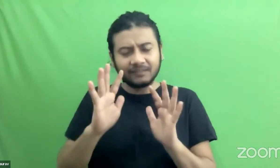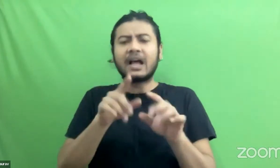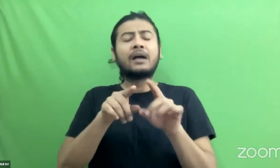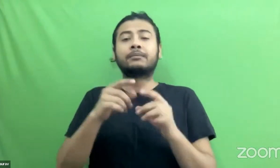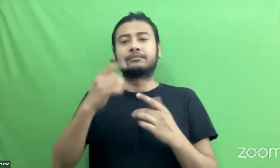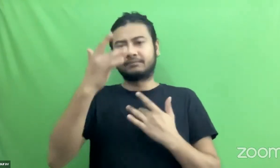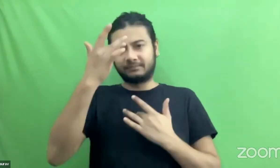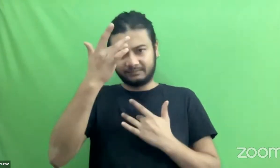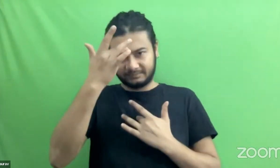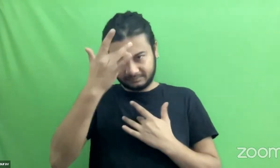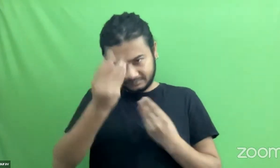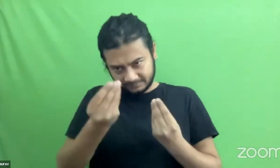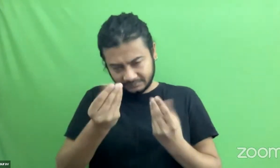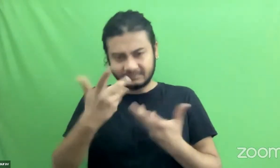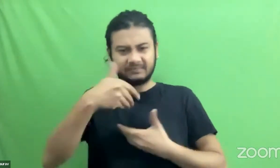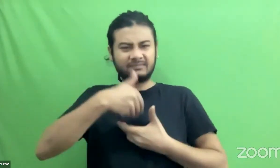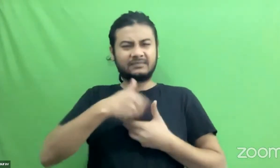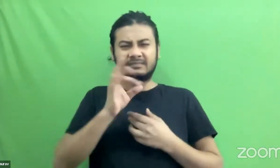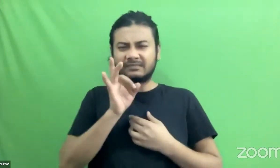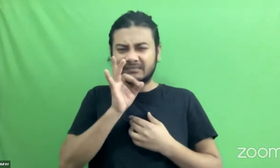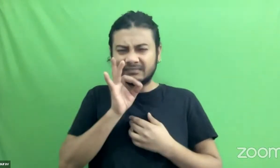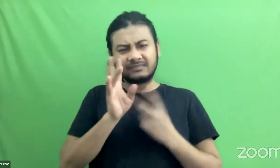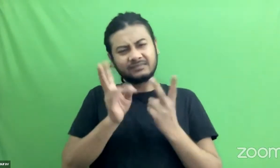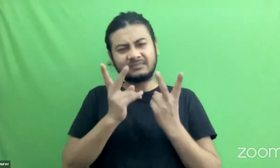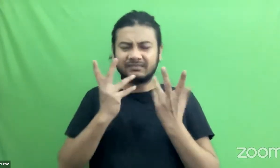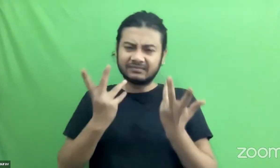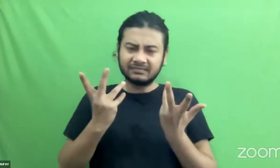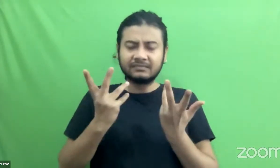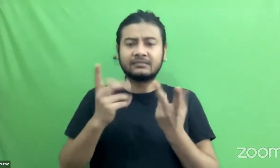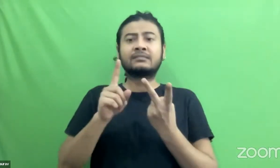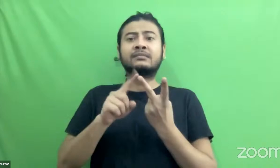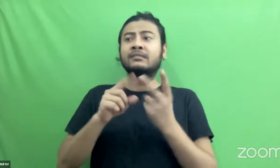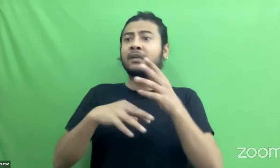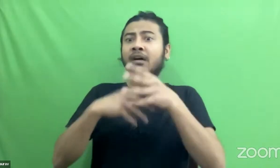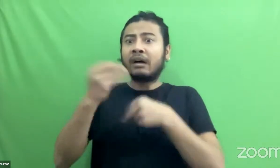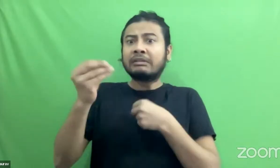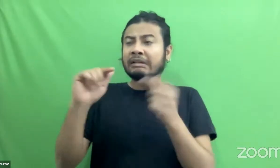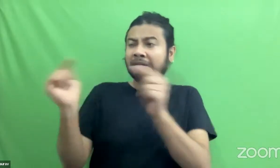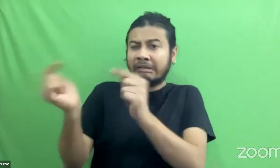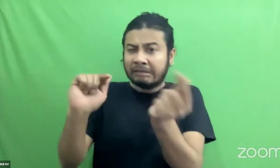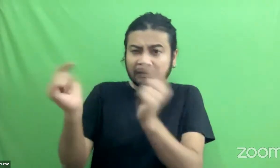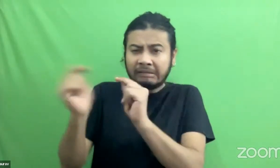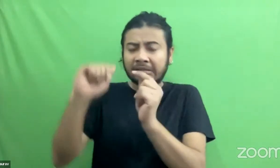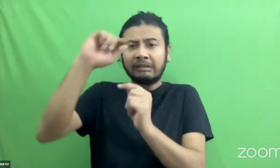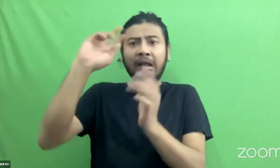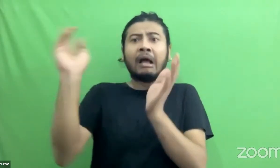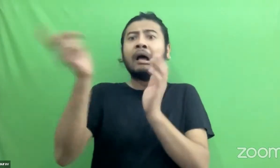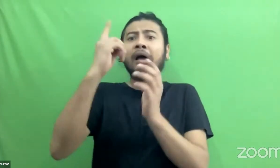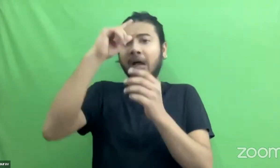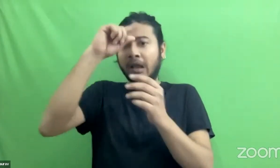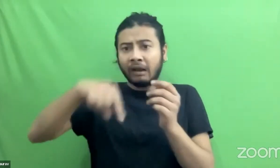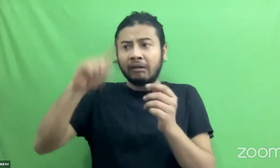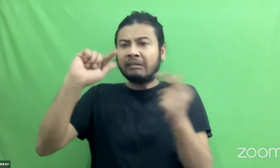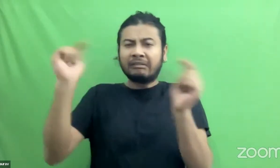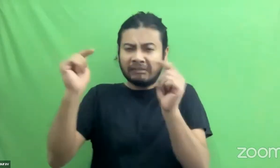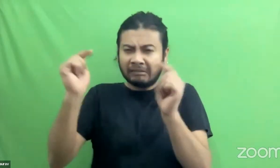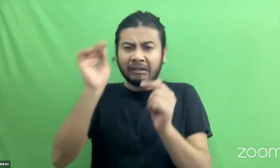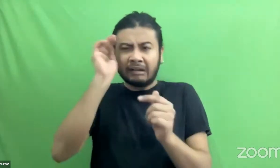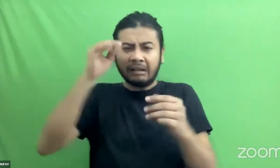crime, there is so much of violence, war is happening, and murders are happening, rapes are happening. So much of unrest is there